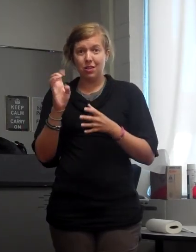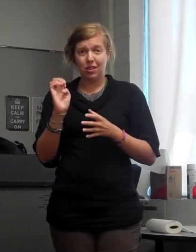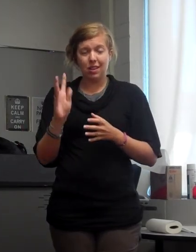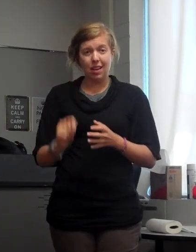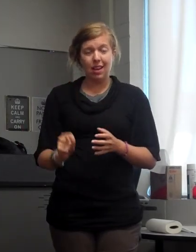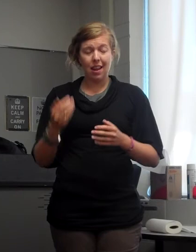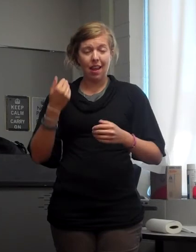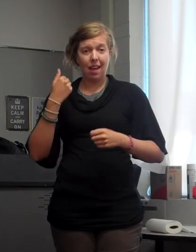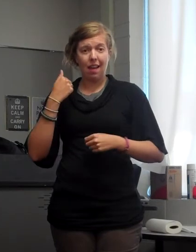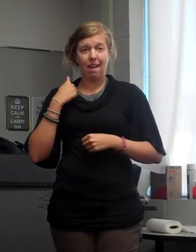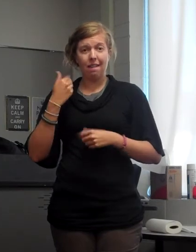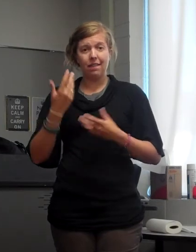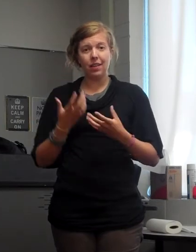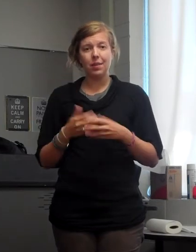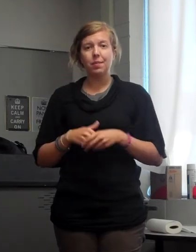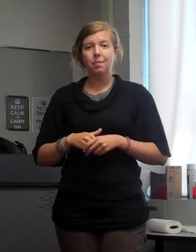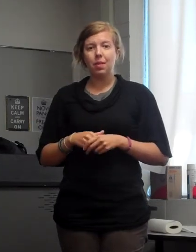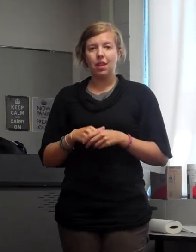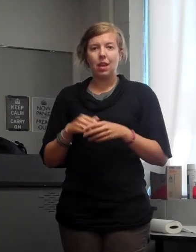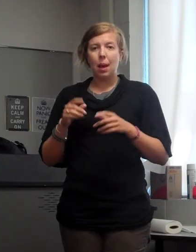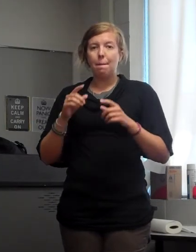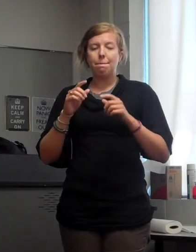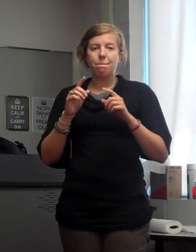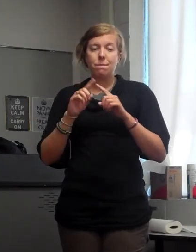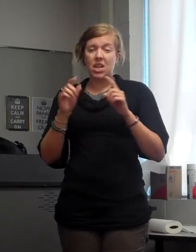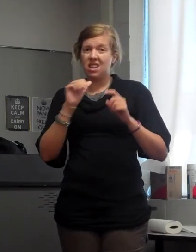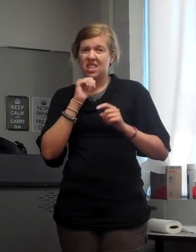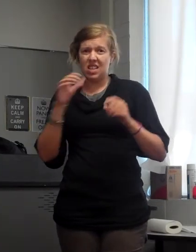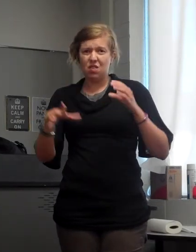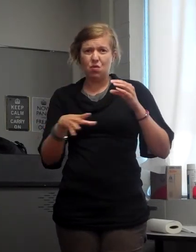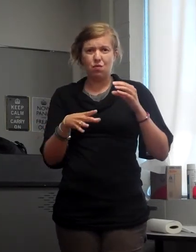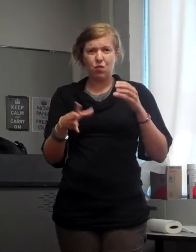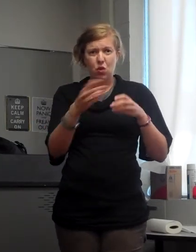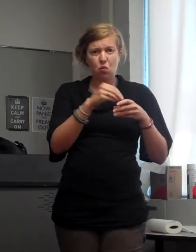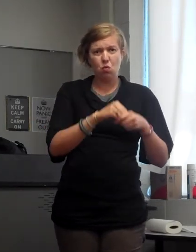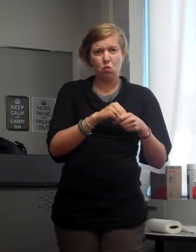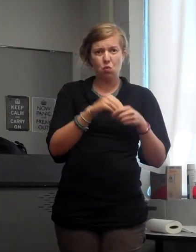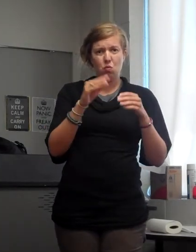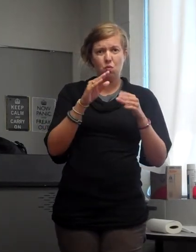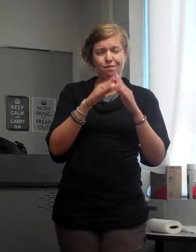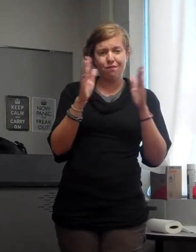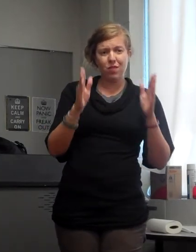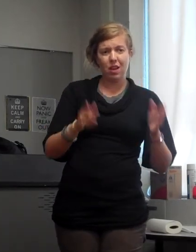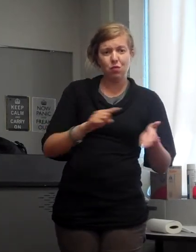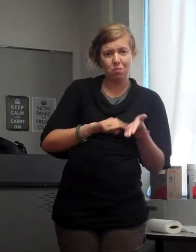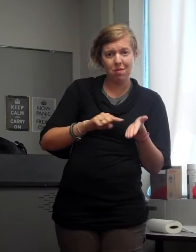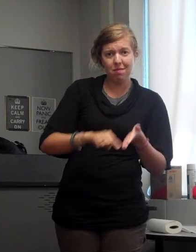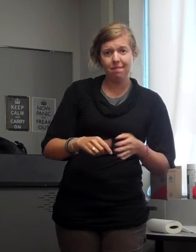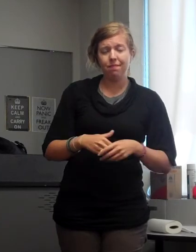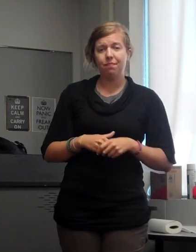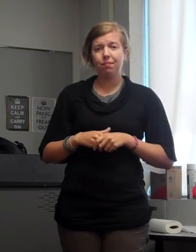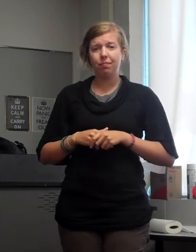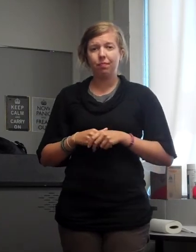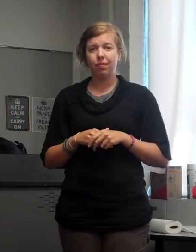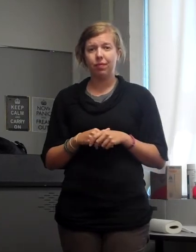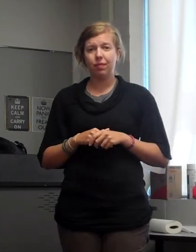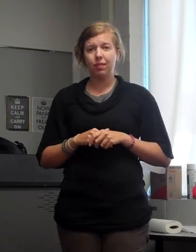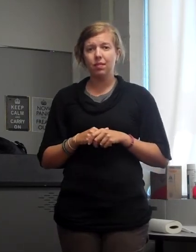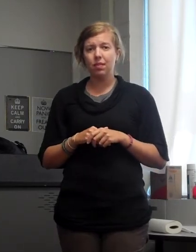given. So minus that, there were 37 of us in a room. We had over $2 million